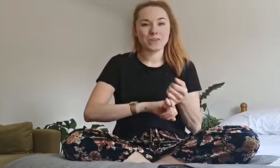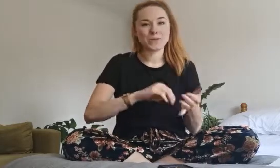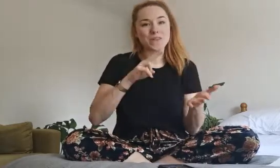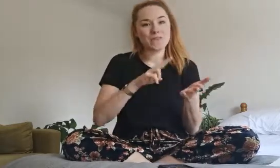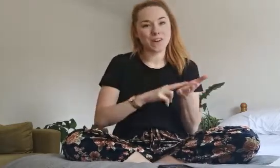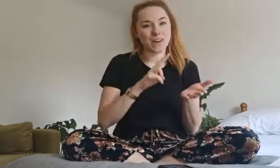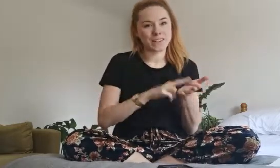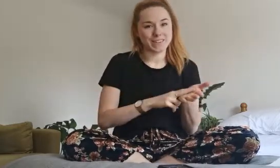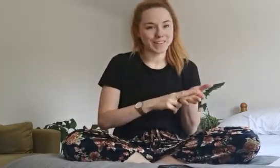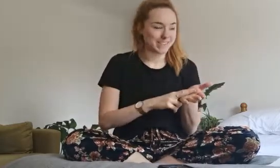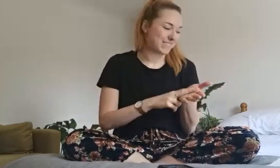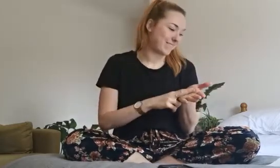were fathers.